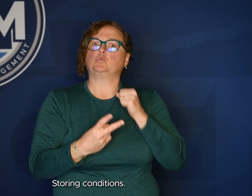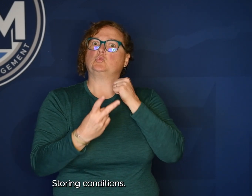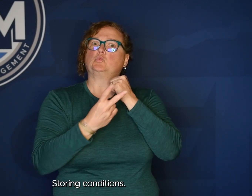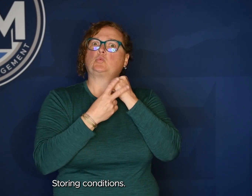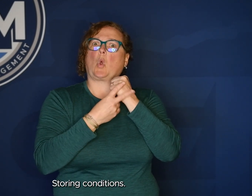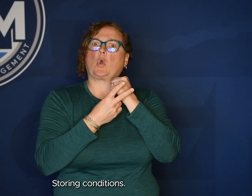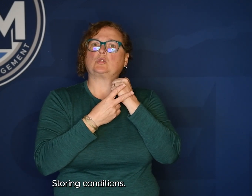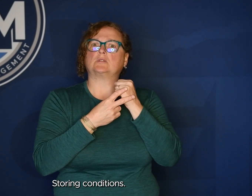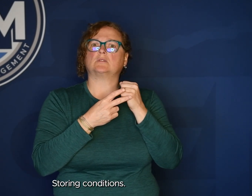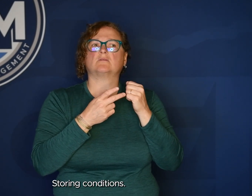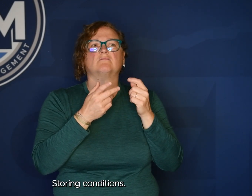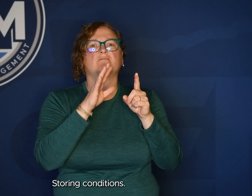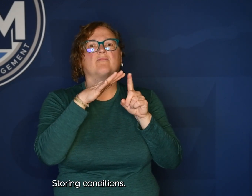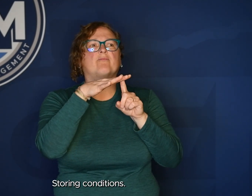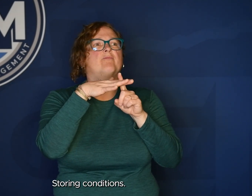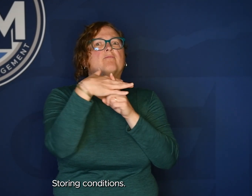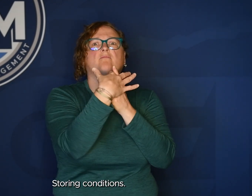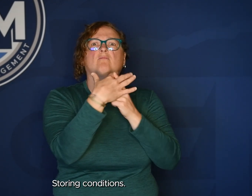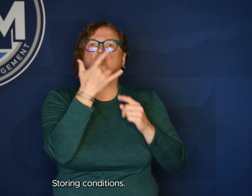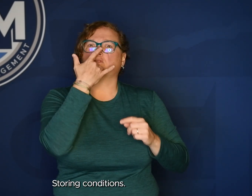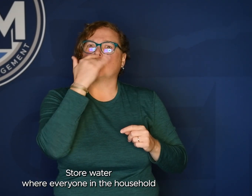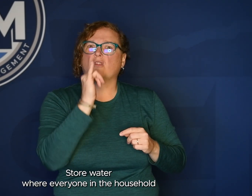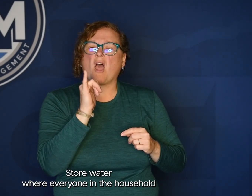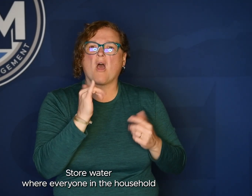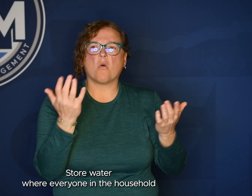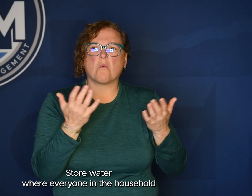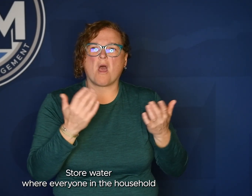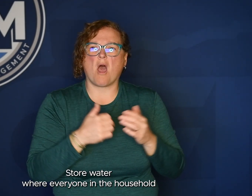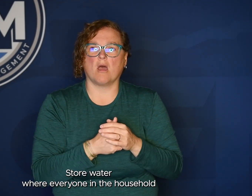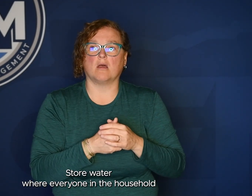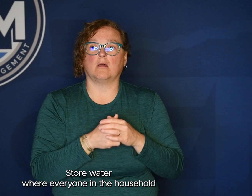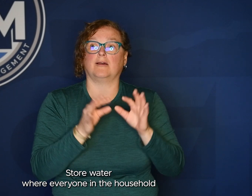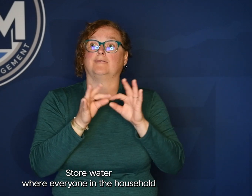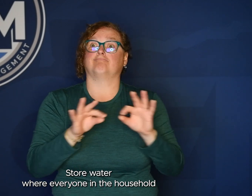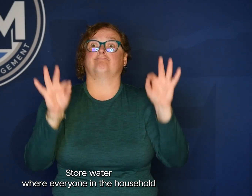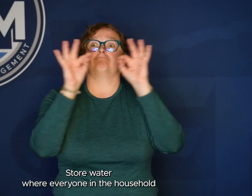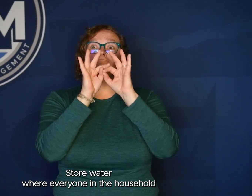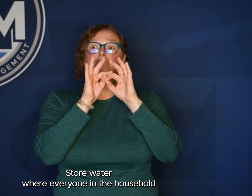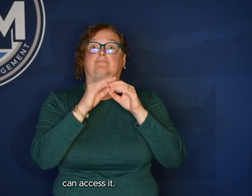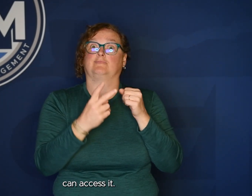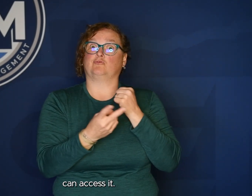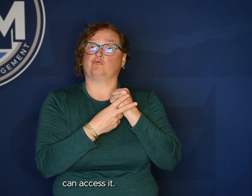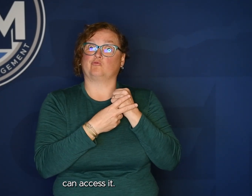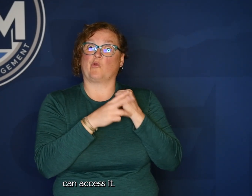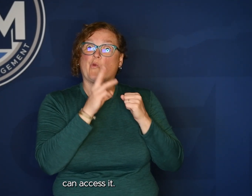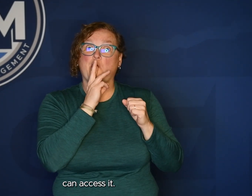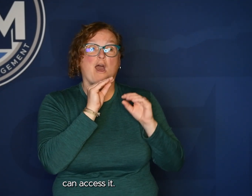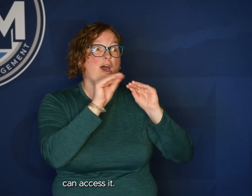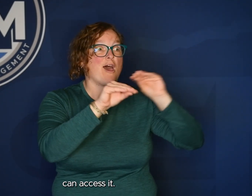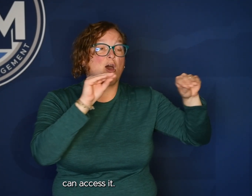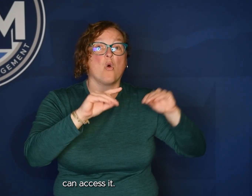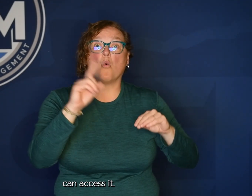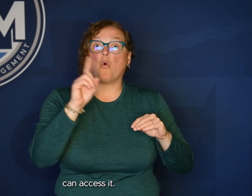Storing conditions. Store water where everyone in the household can access it.